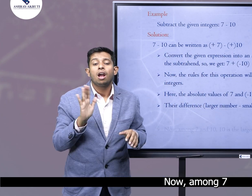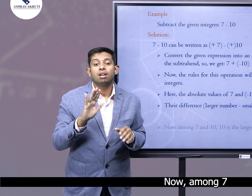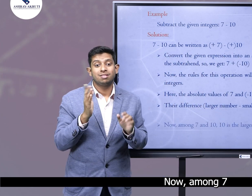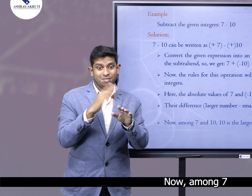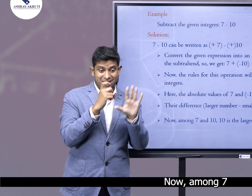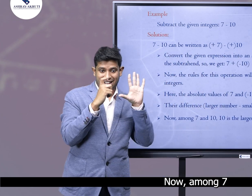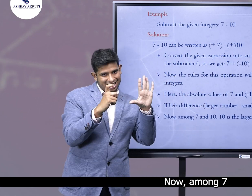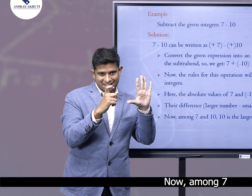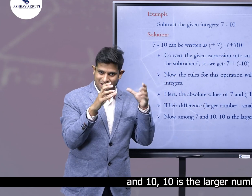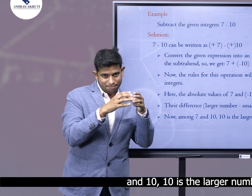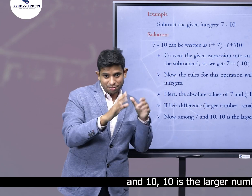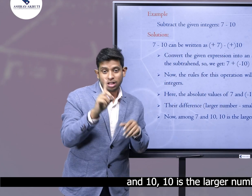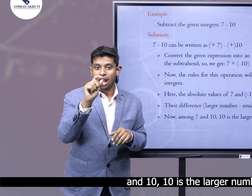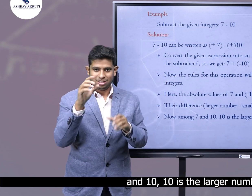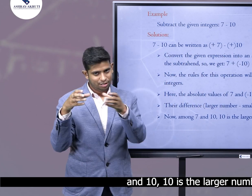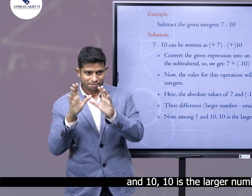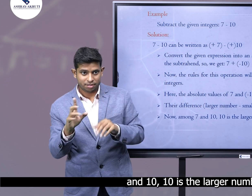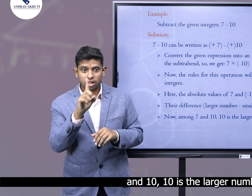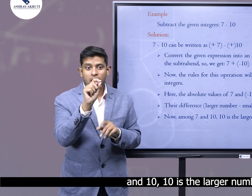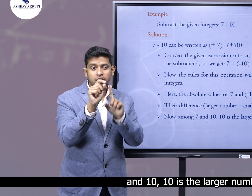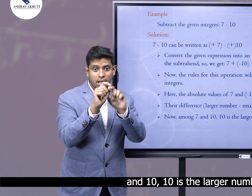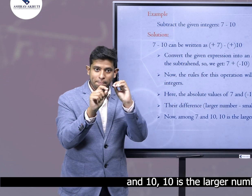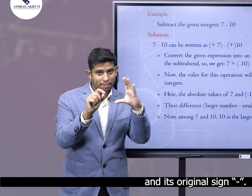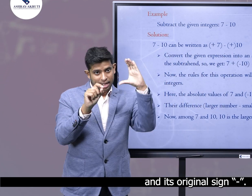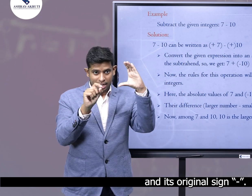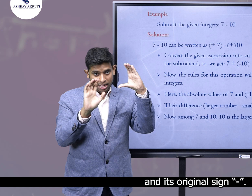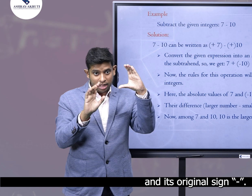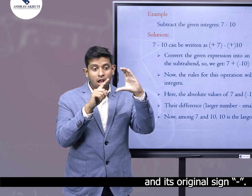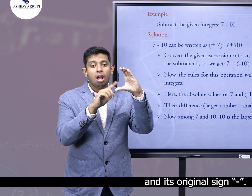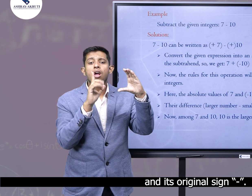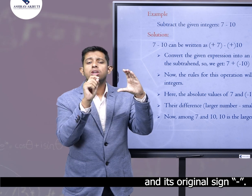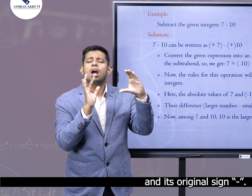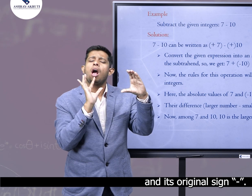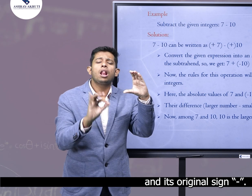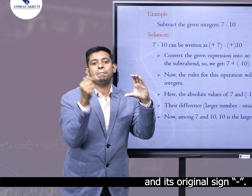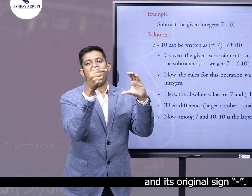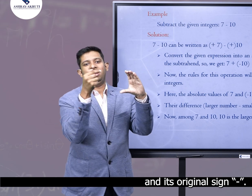Now among 7 and 10, 10 is a larger number and its original sign is minus.